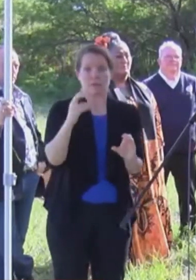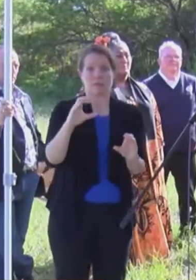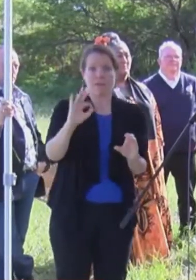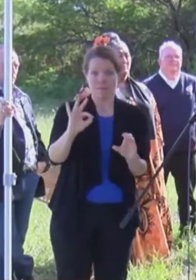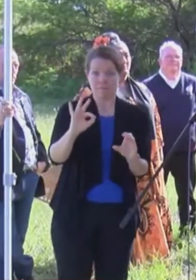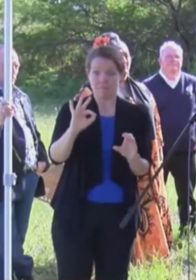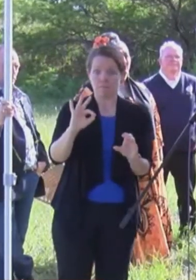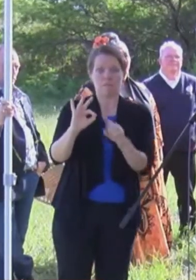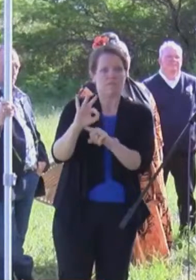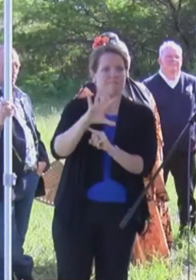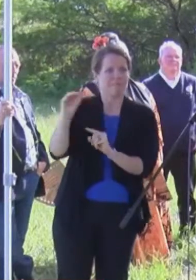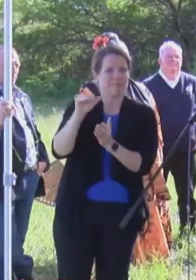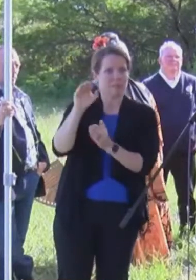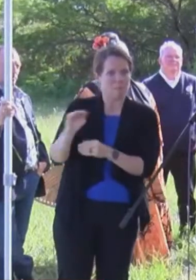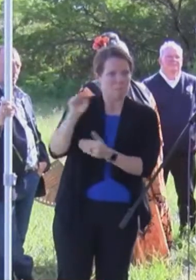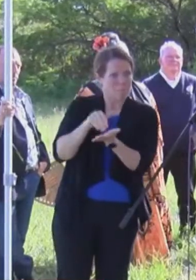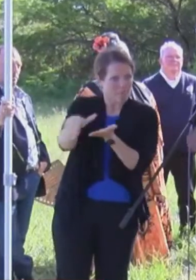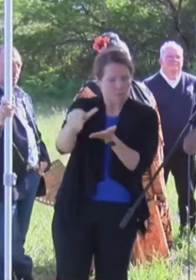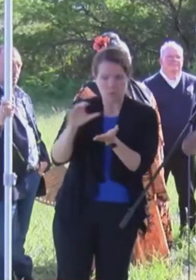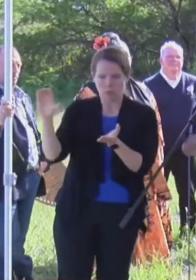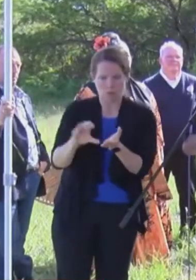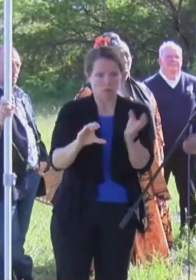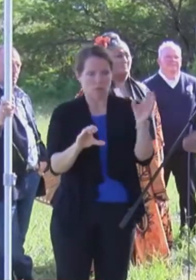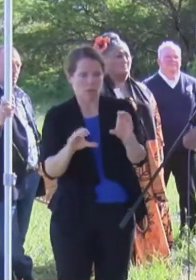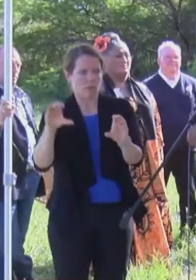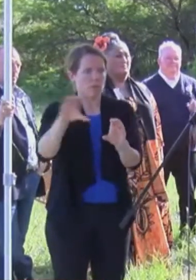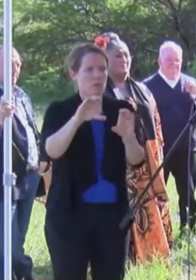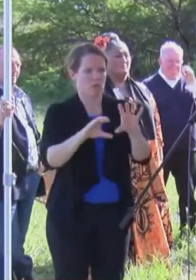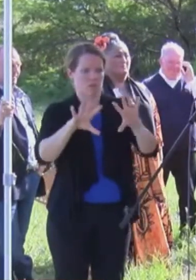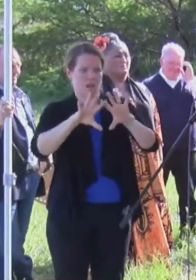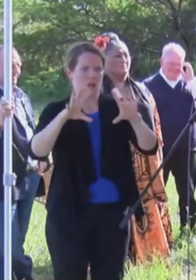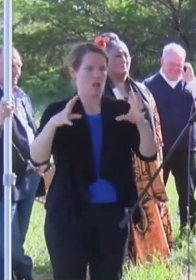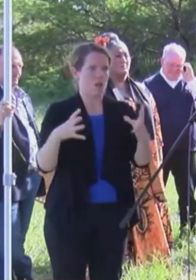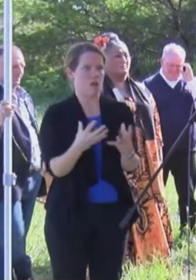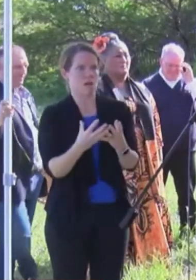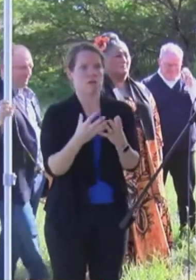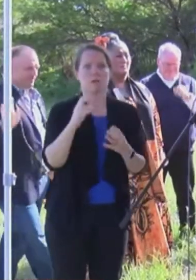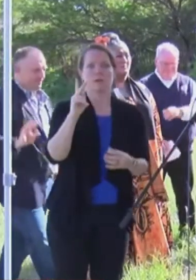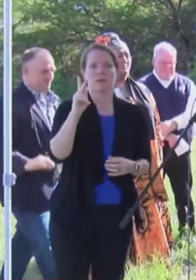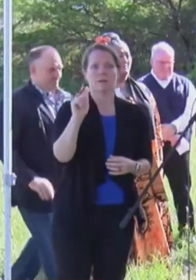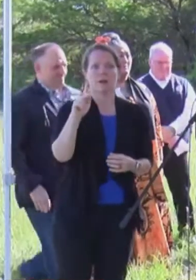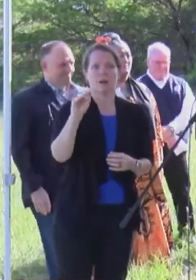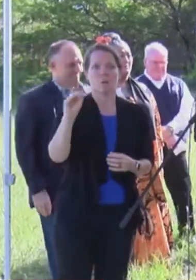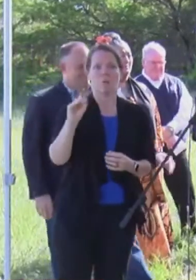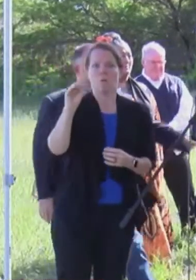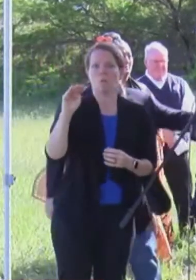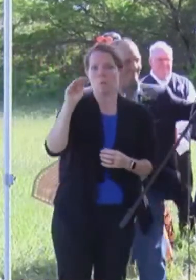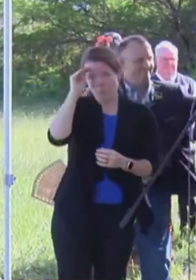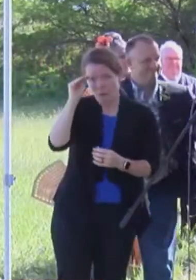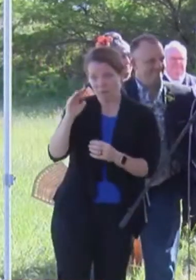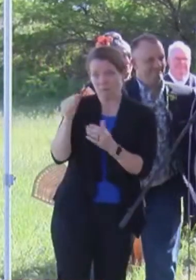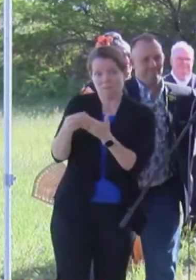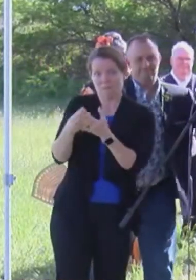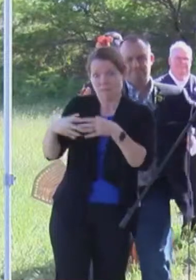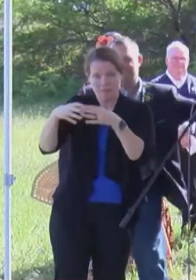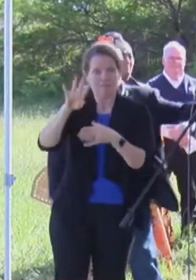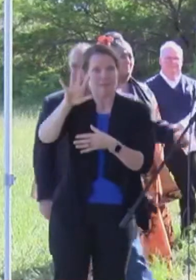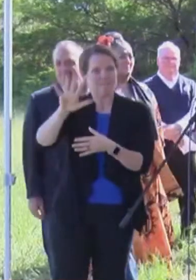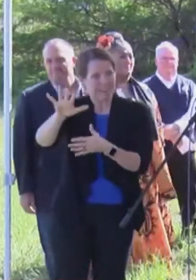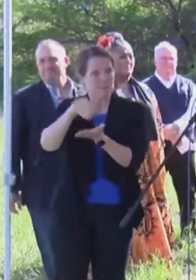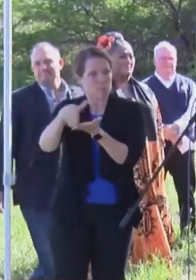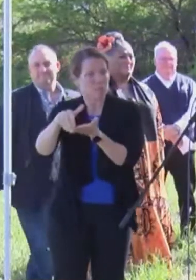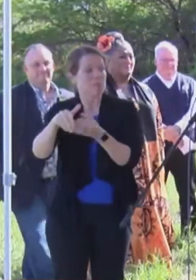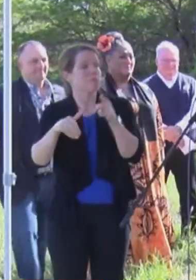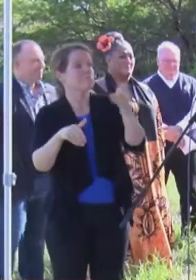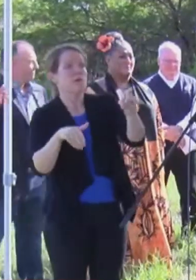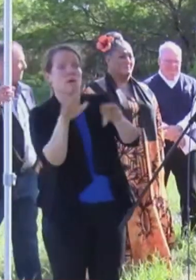with $50 million, and our PNOT $5 million from our Kako Maui fund, as well as another $5 million from other